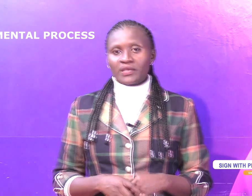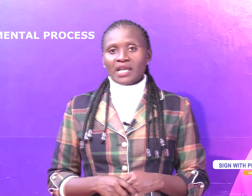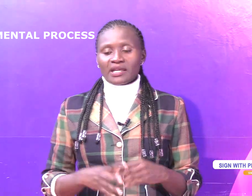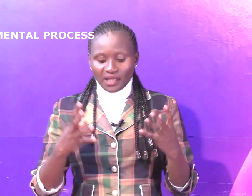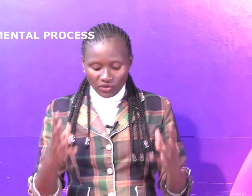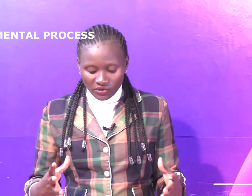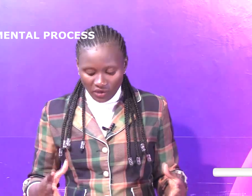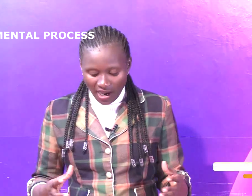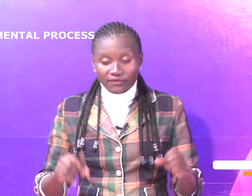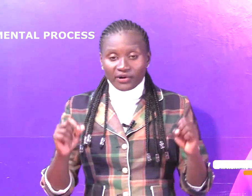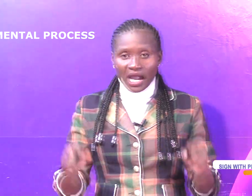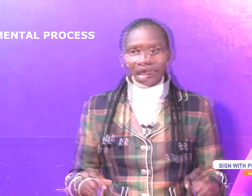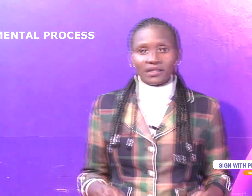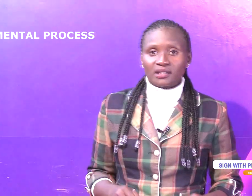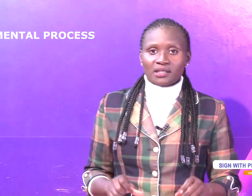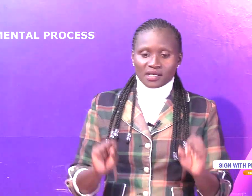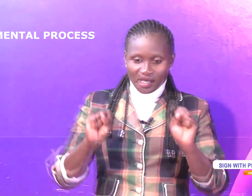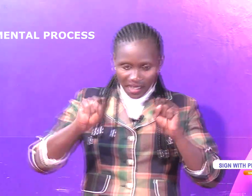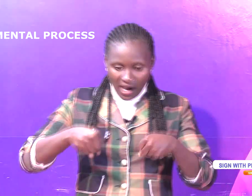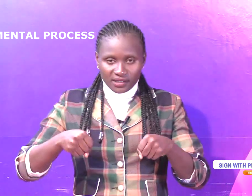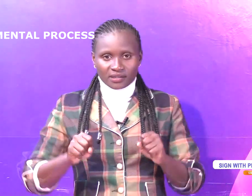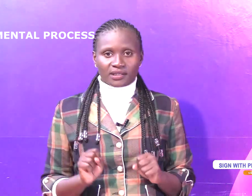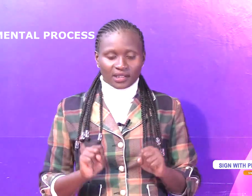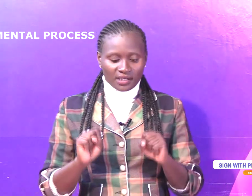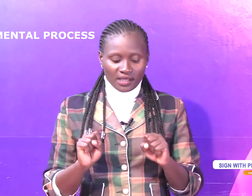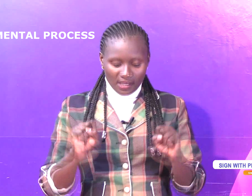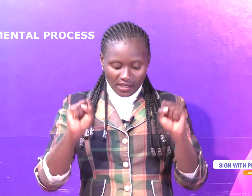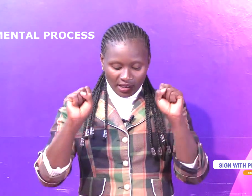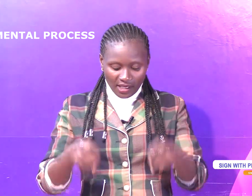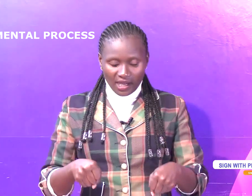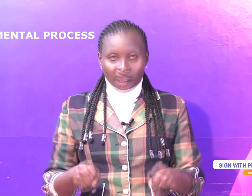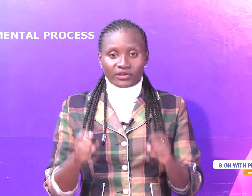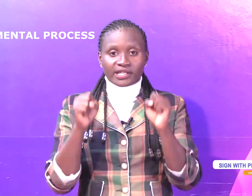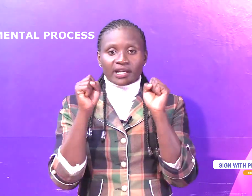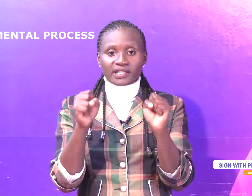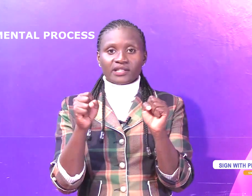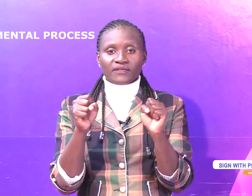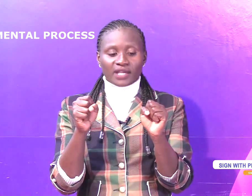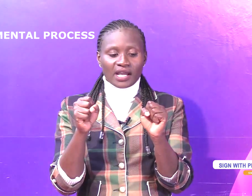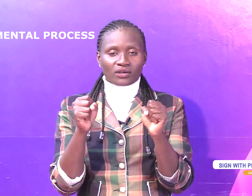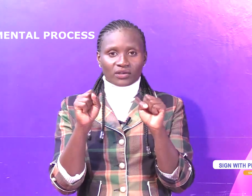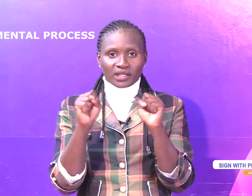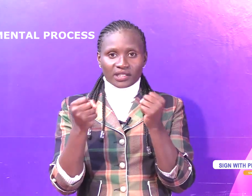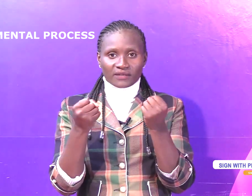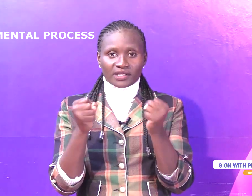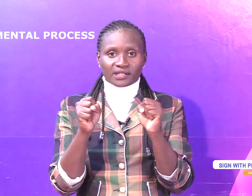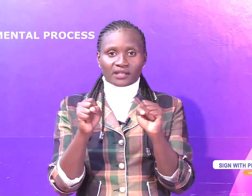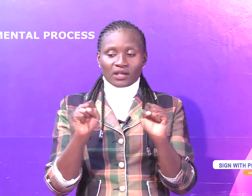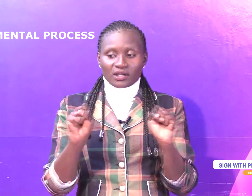then you also have can, can, can. Using clenched finger or clenched fist, you're just